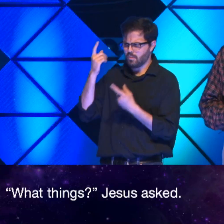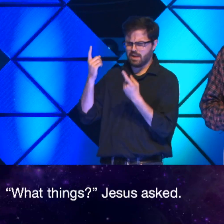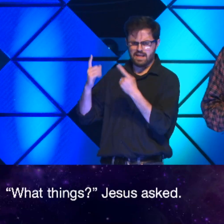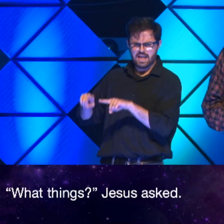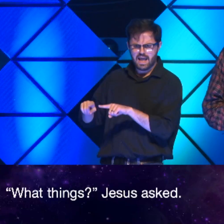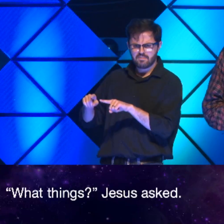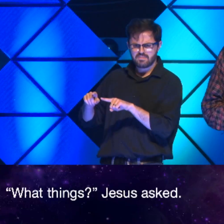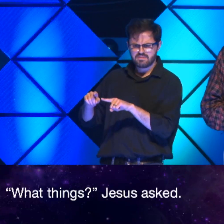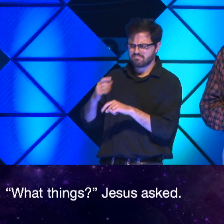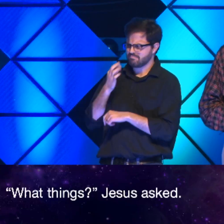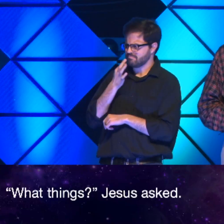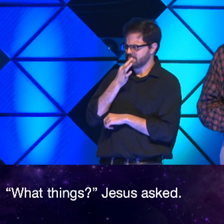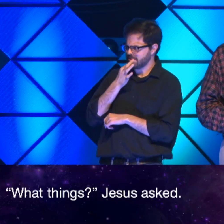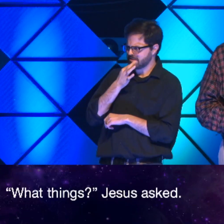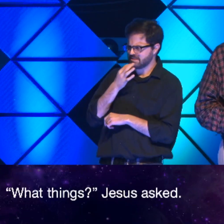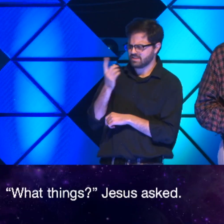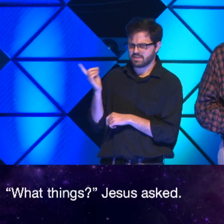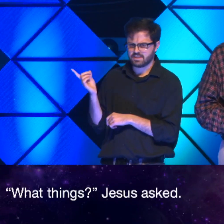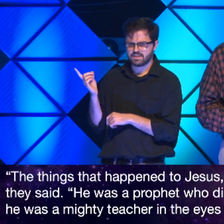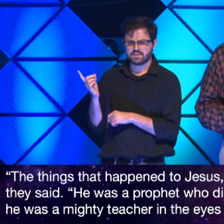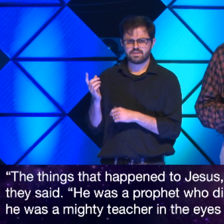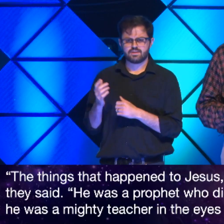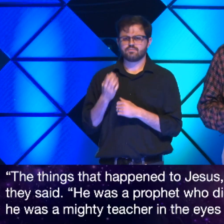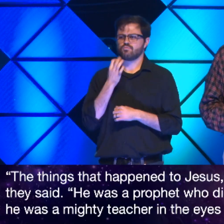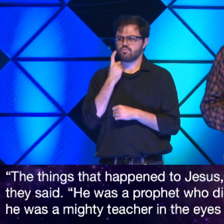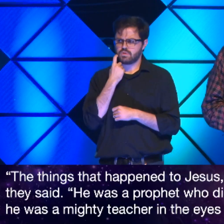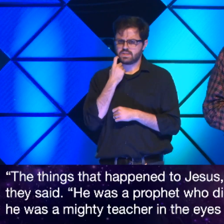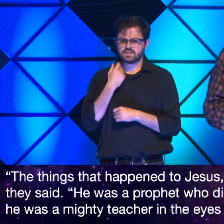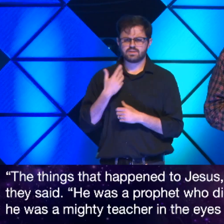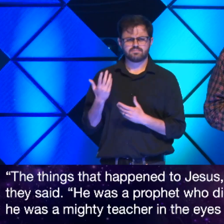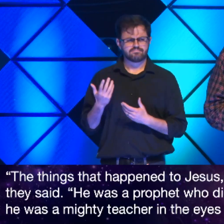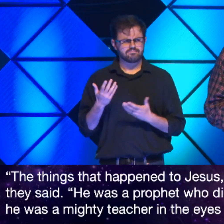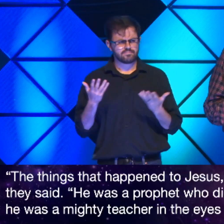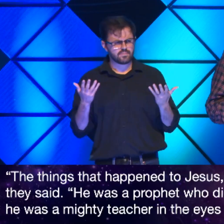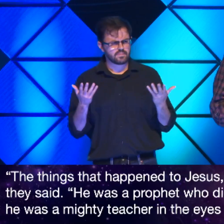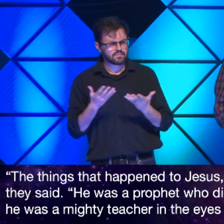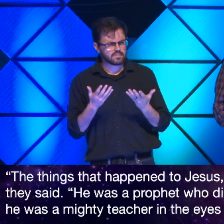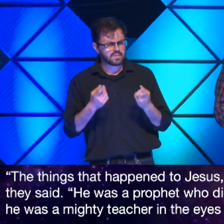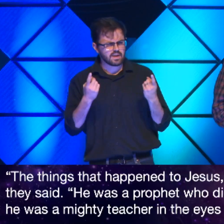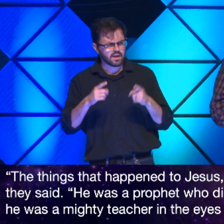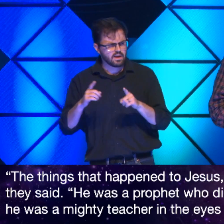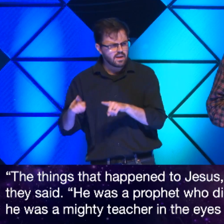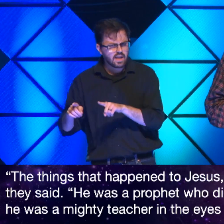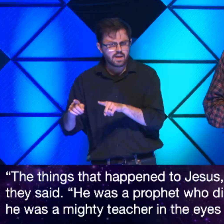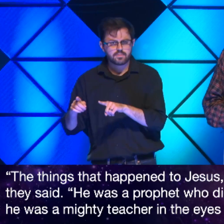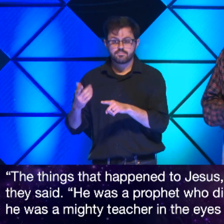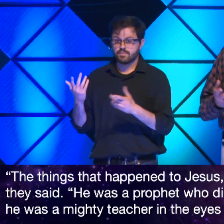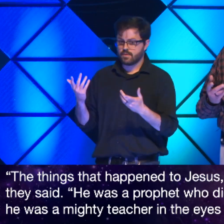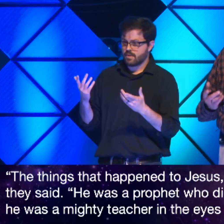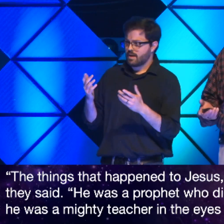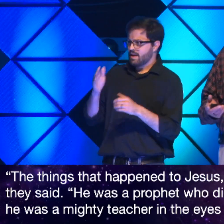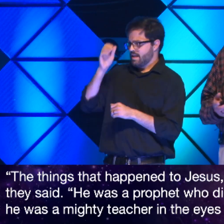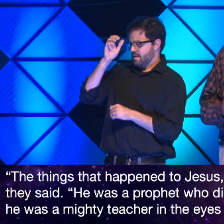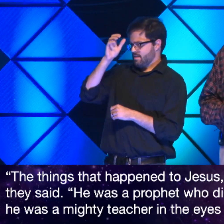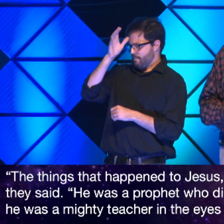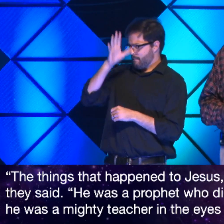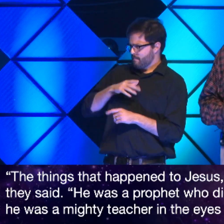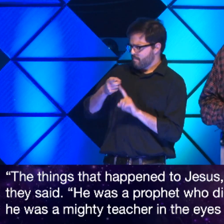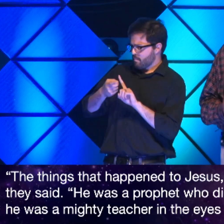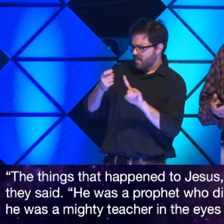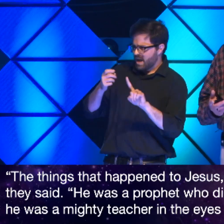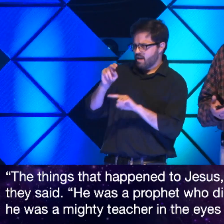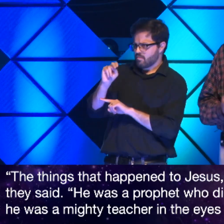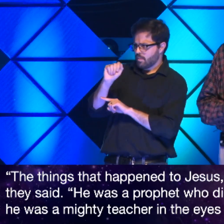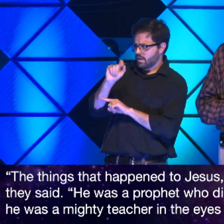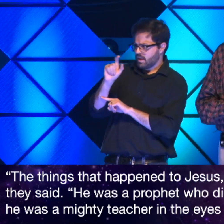Jesus asked, "What things?" And they said, "The things that happened to Jesus. The man from Nazareth," they said, "he was a prophet. He